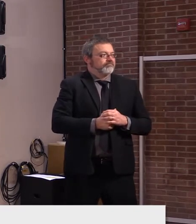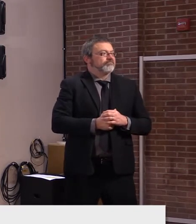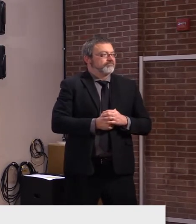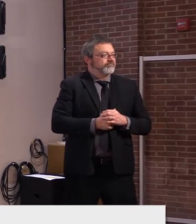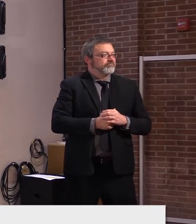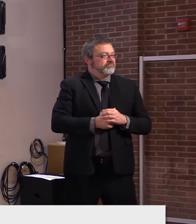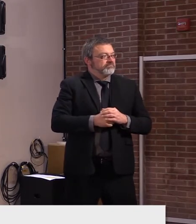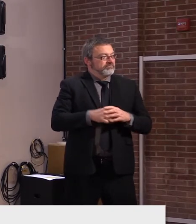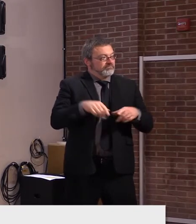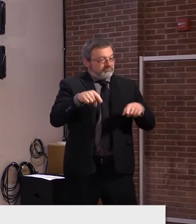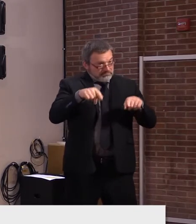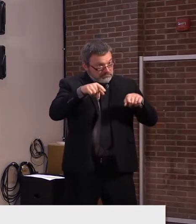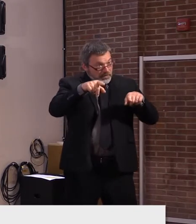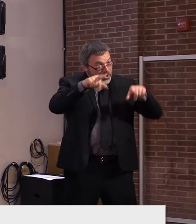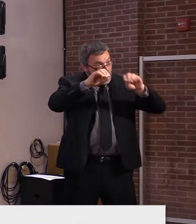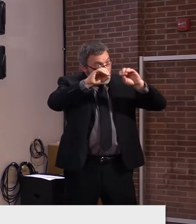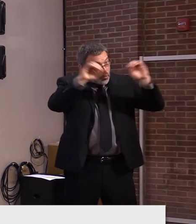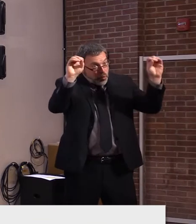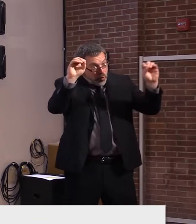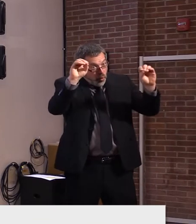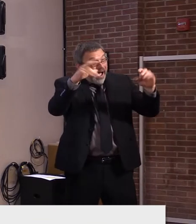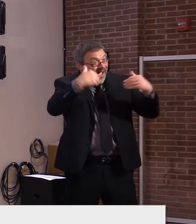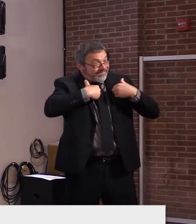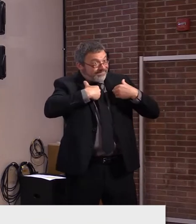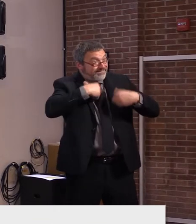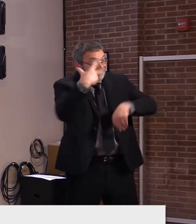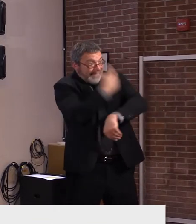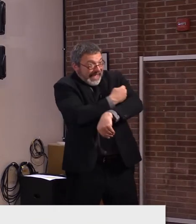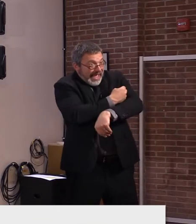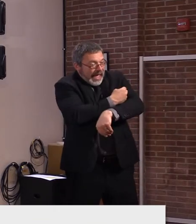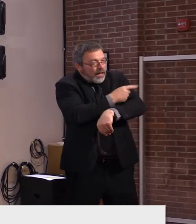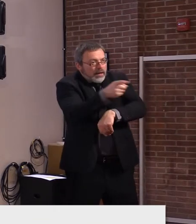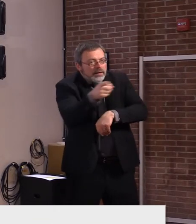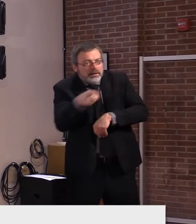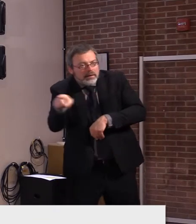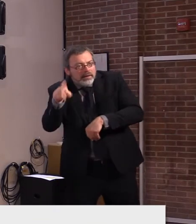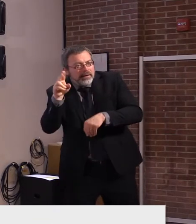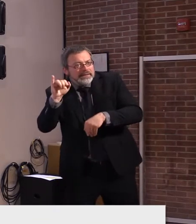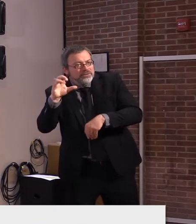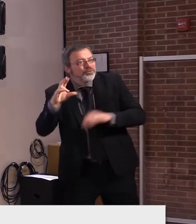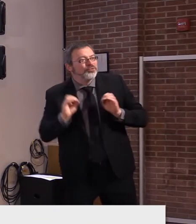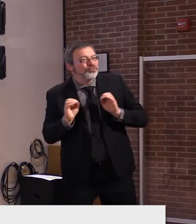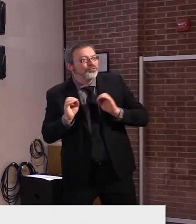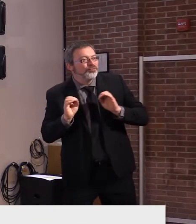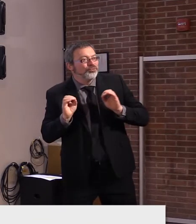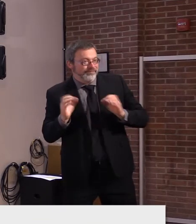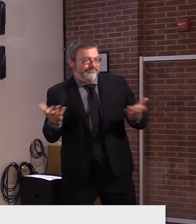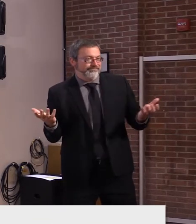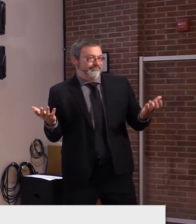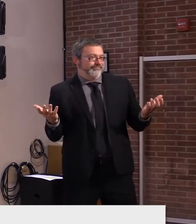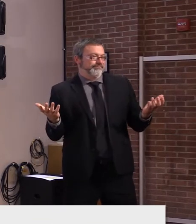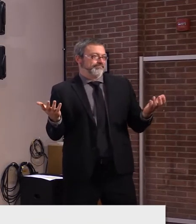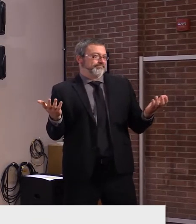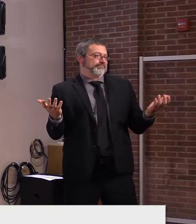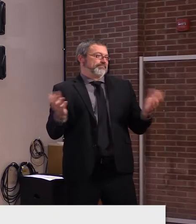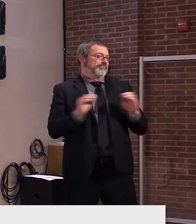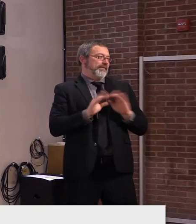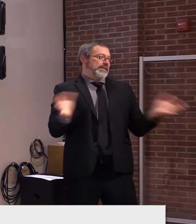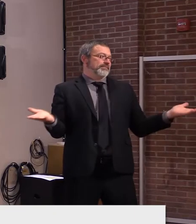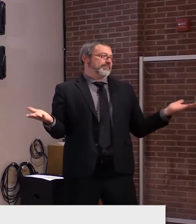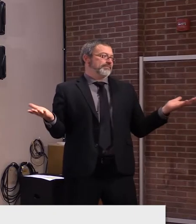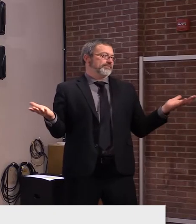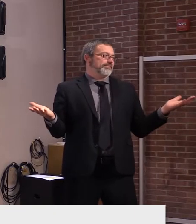vaccinated. So looking at the deaths for the month of September, we at the moment have 42